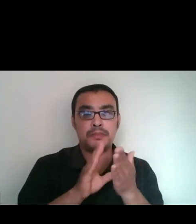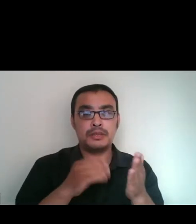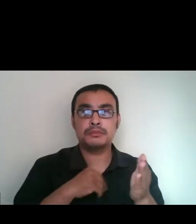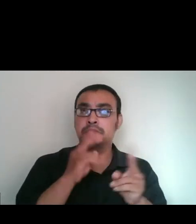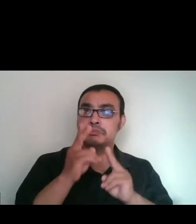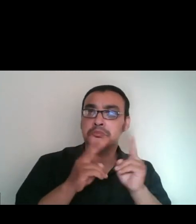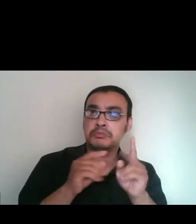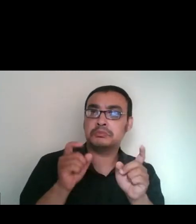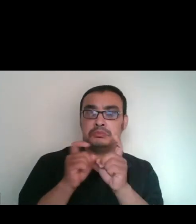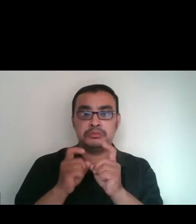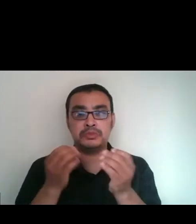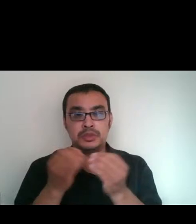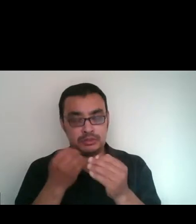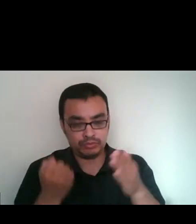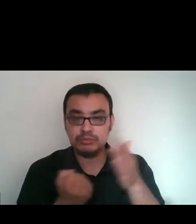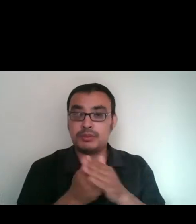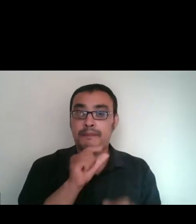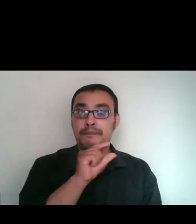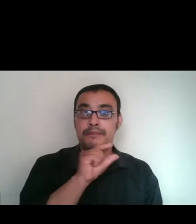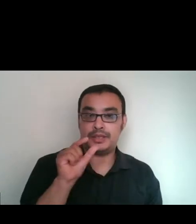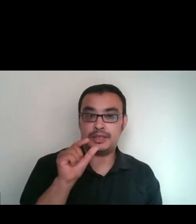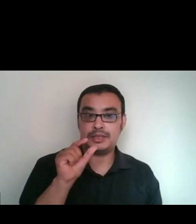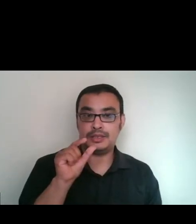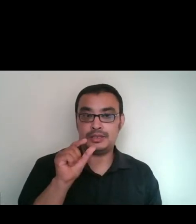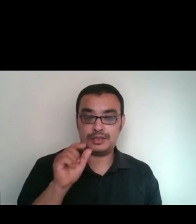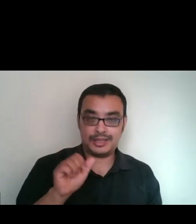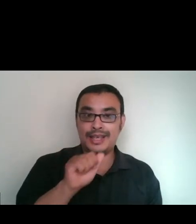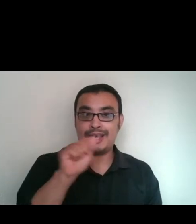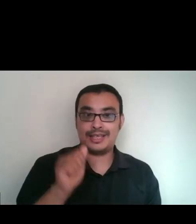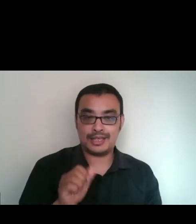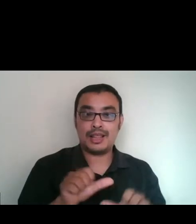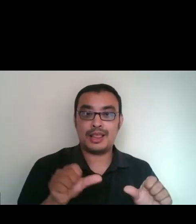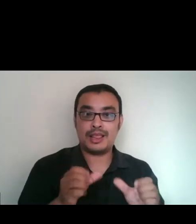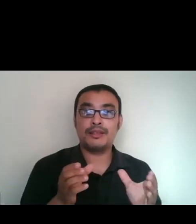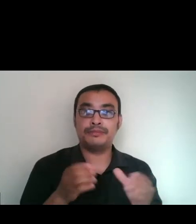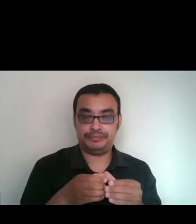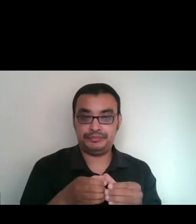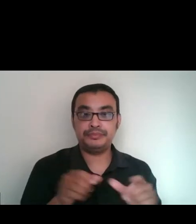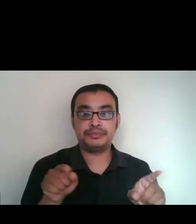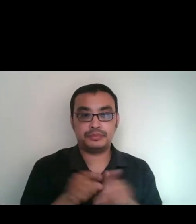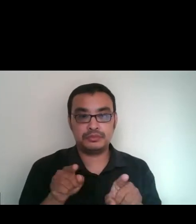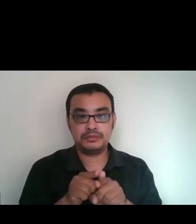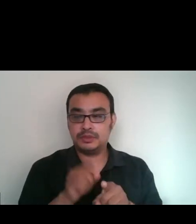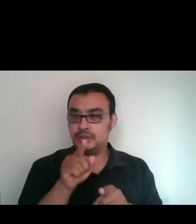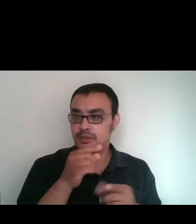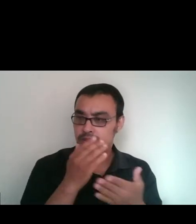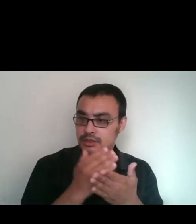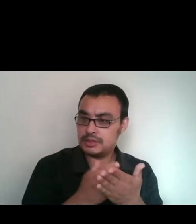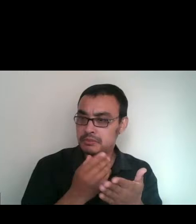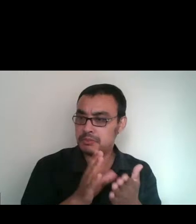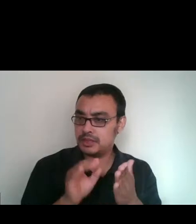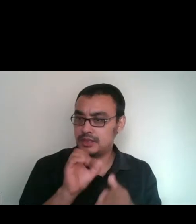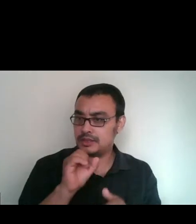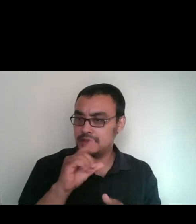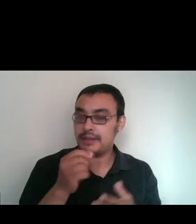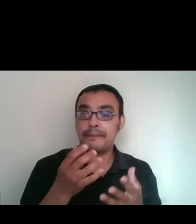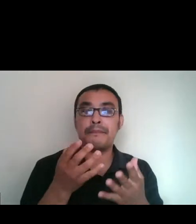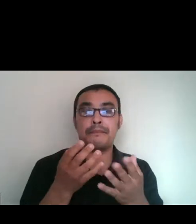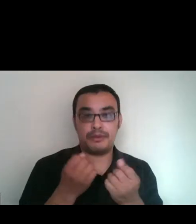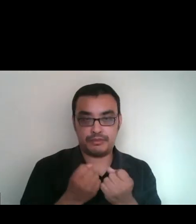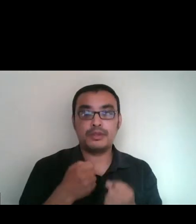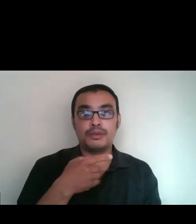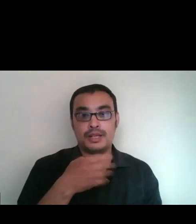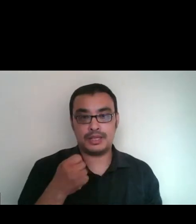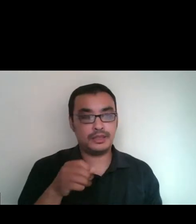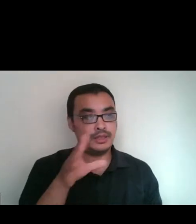also securing land rights for achieving of these SDGs, yeah? And we all understand that land is base for all of